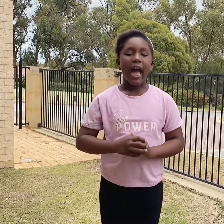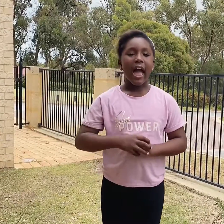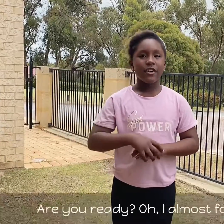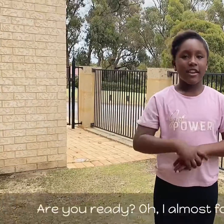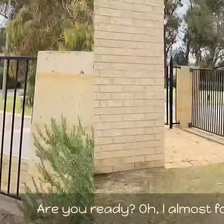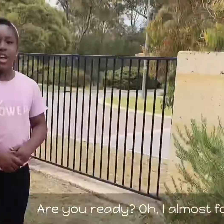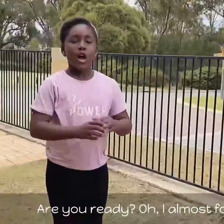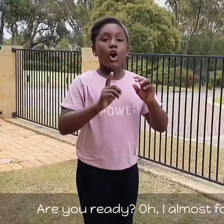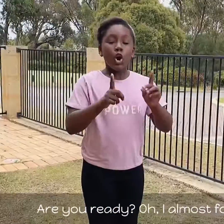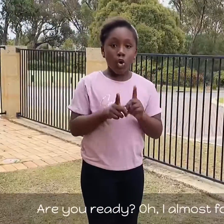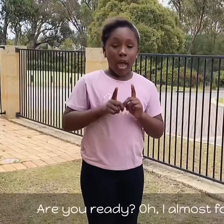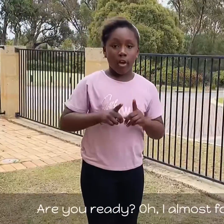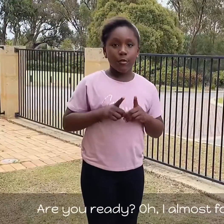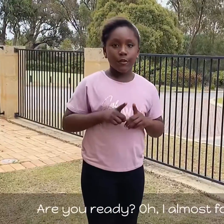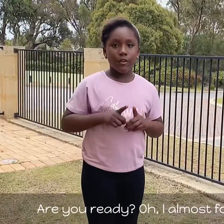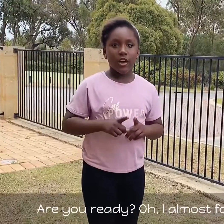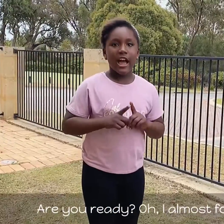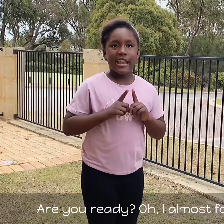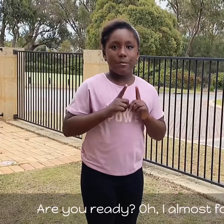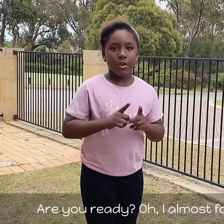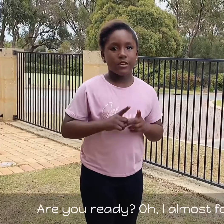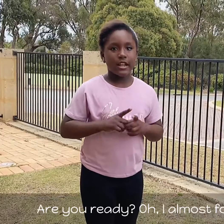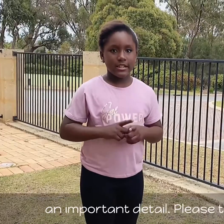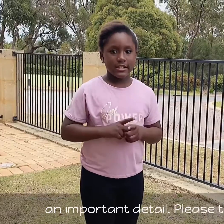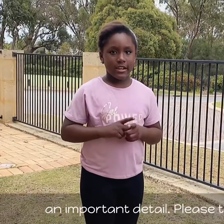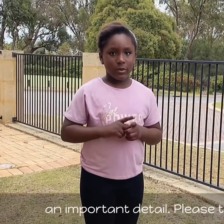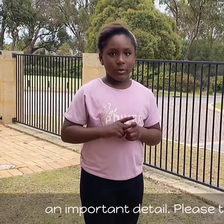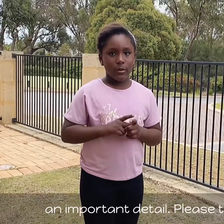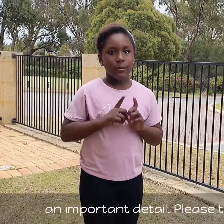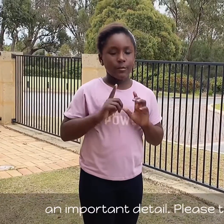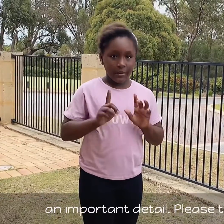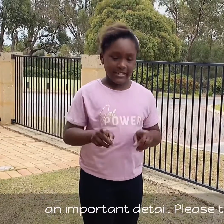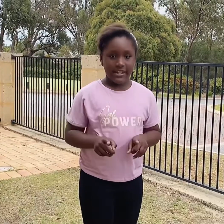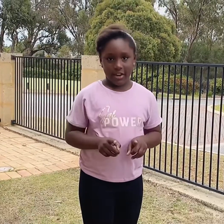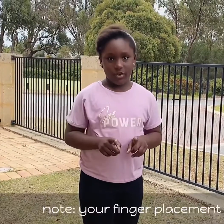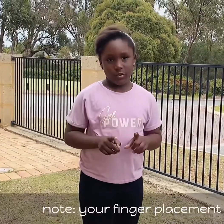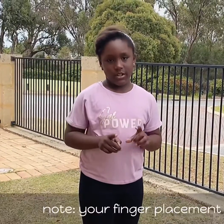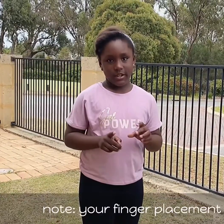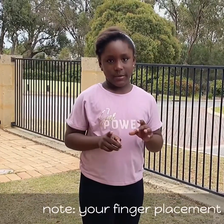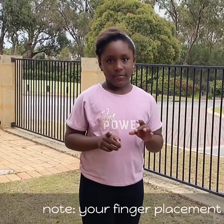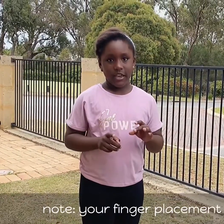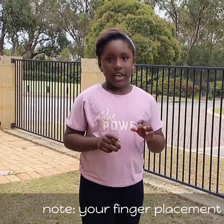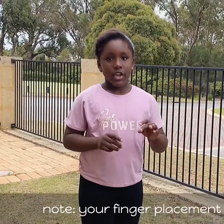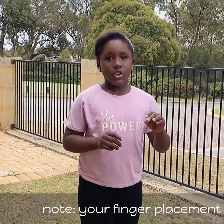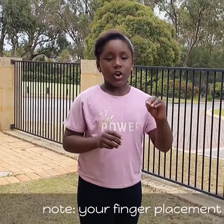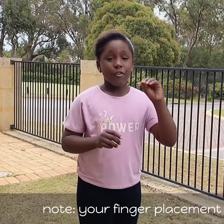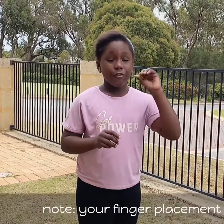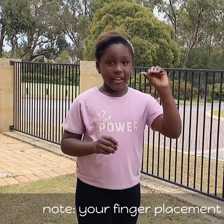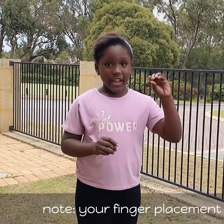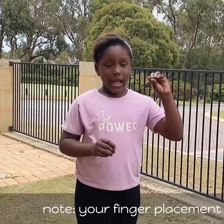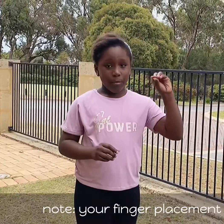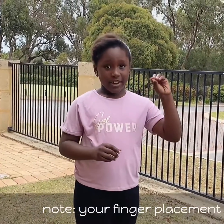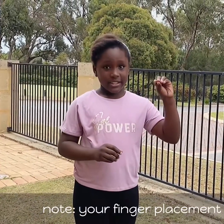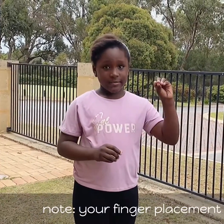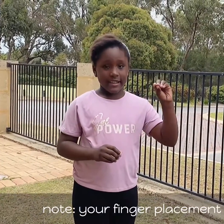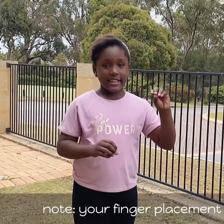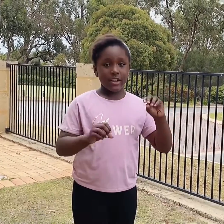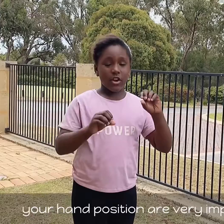you ready? Oh, I almost forgot an important detail. Please take note. Your finger placement and your